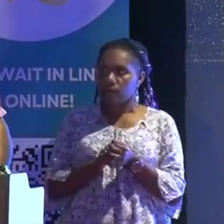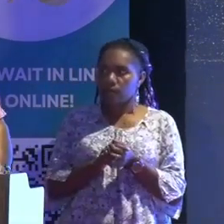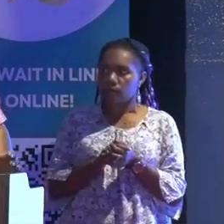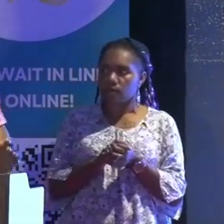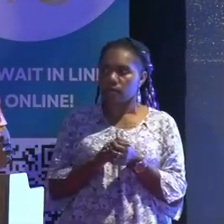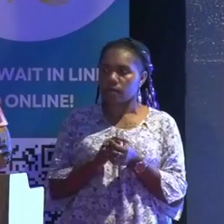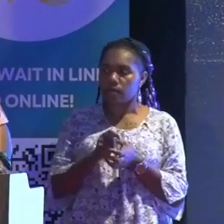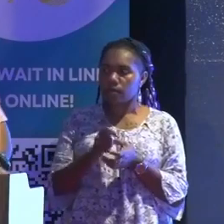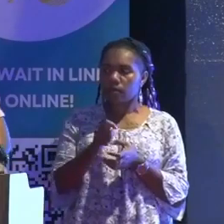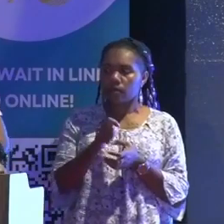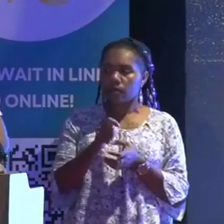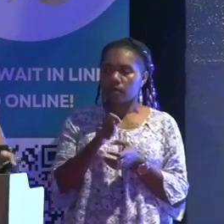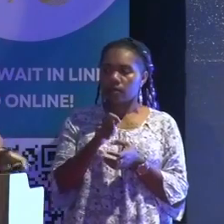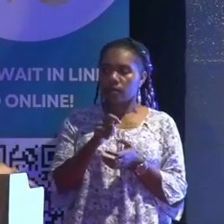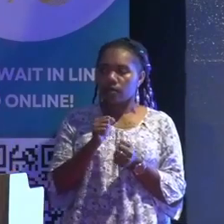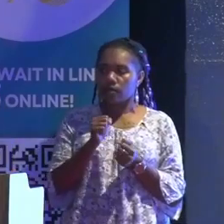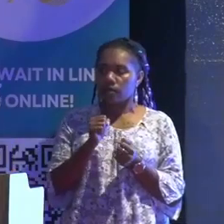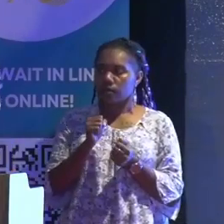lodgements.